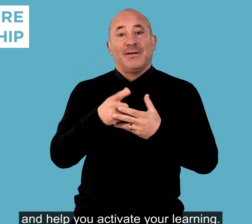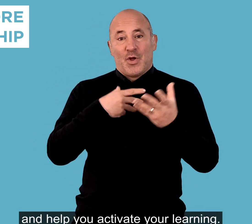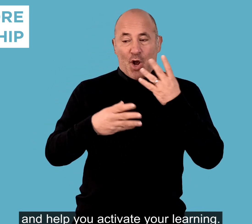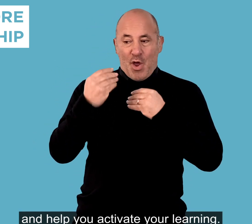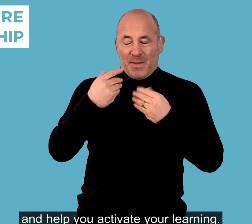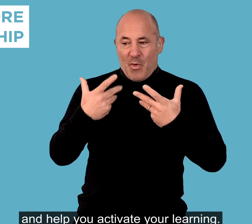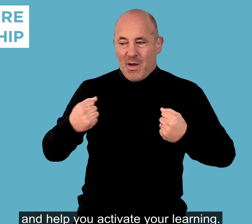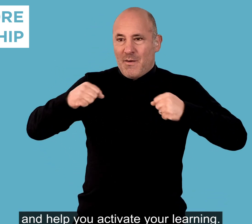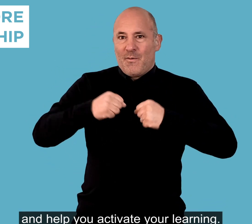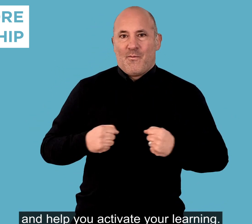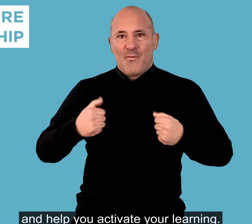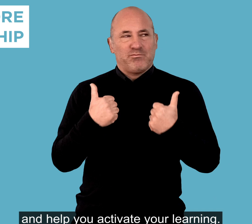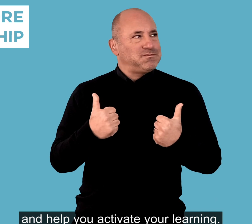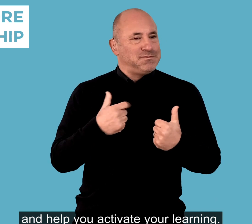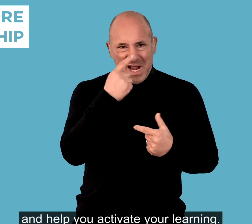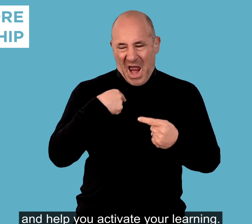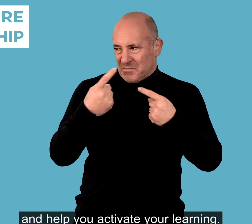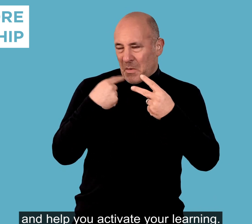And help you activate your learning